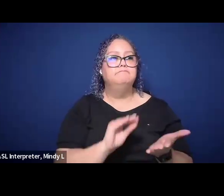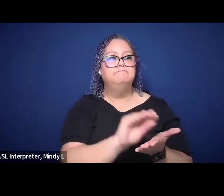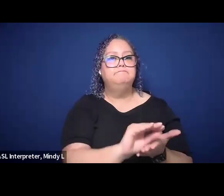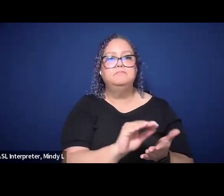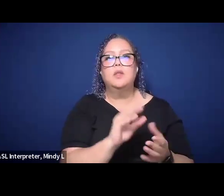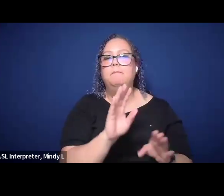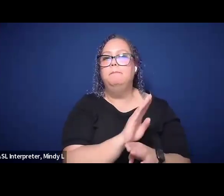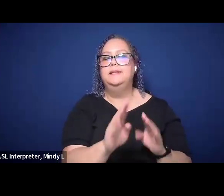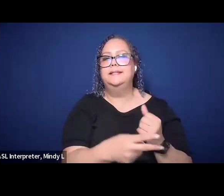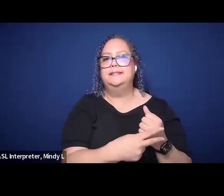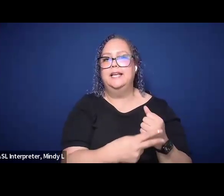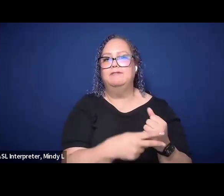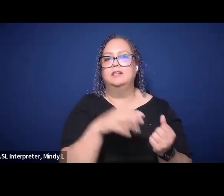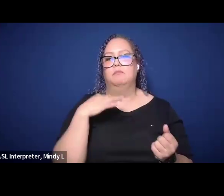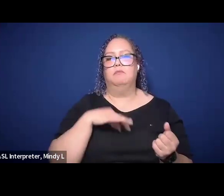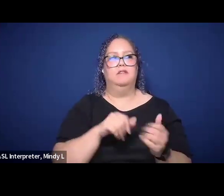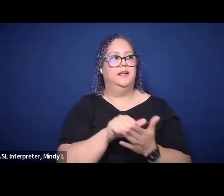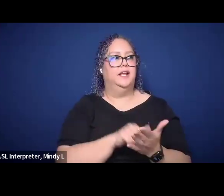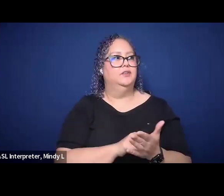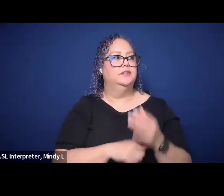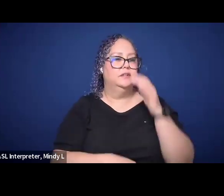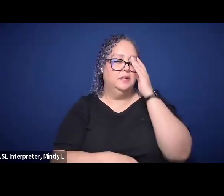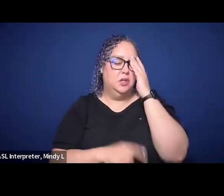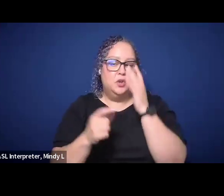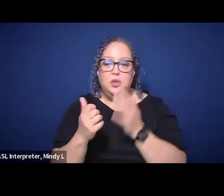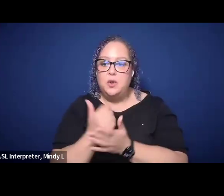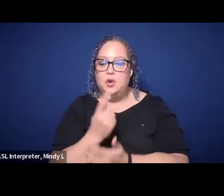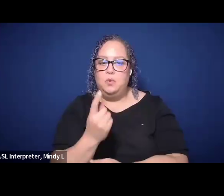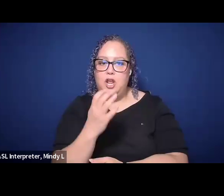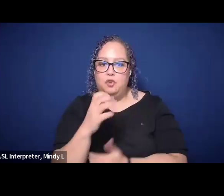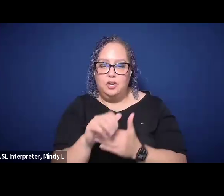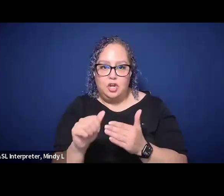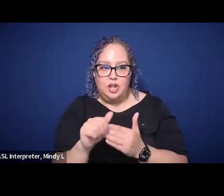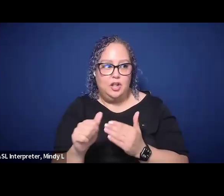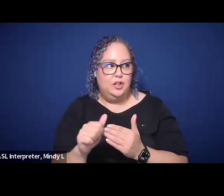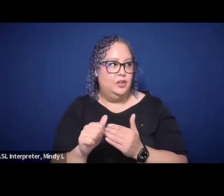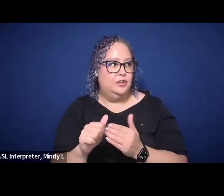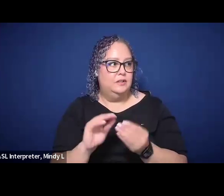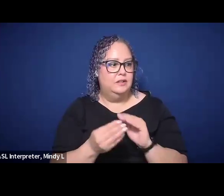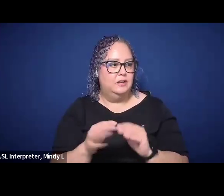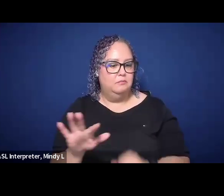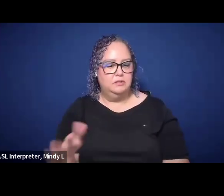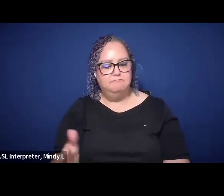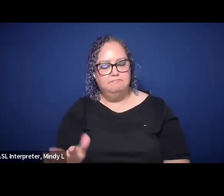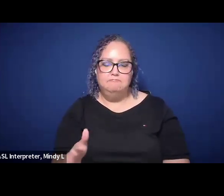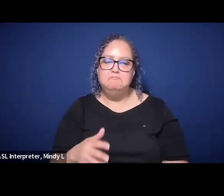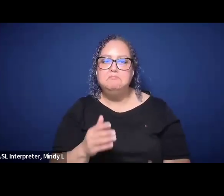savings. Now, when you're making $100, those numbers don't look like much.